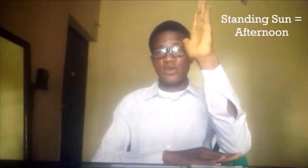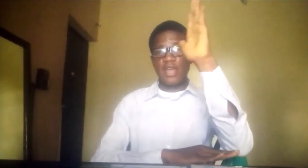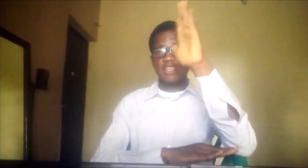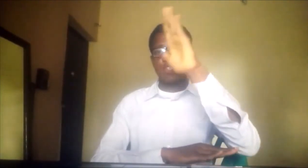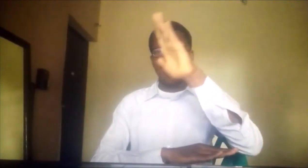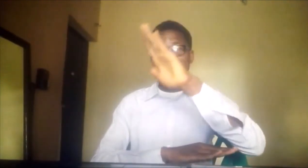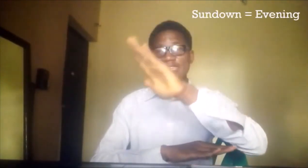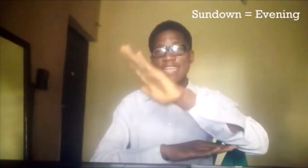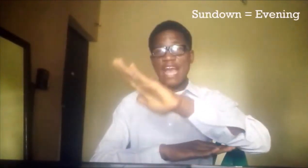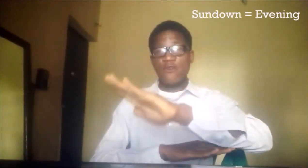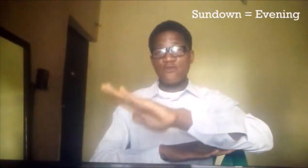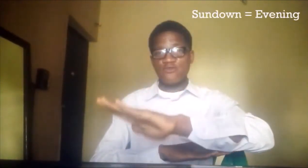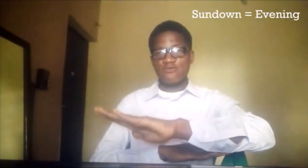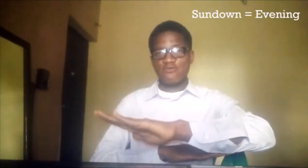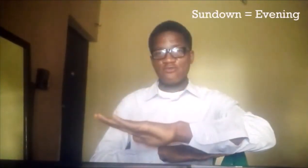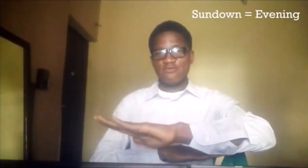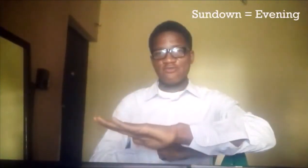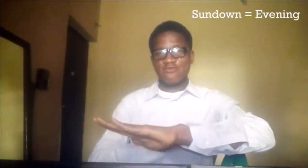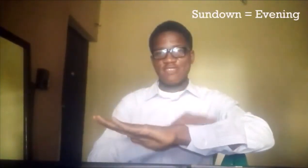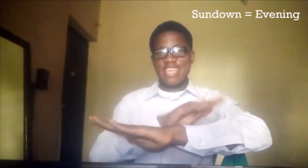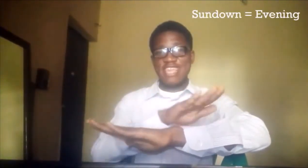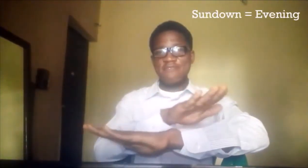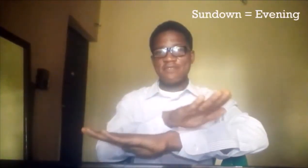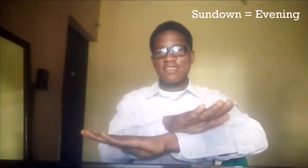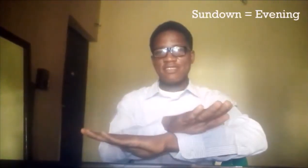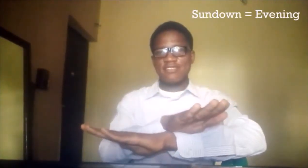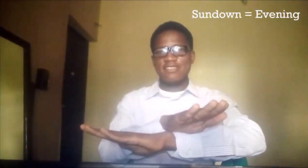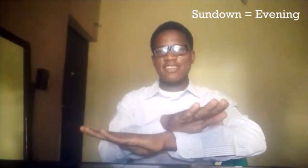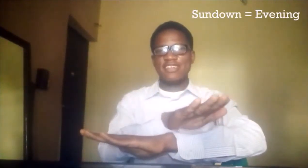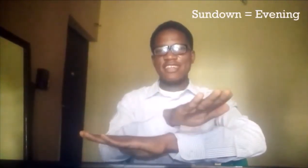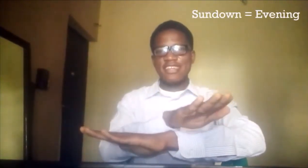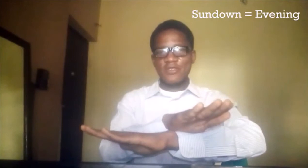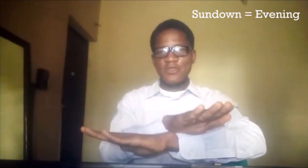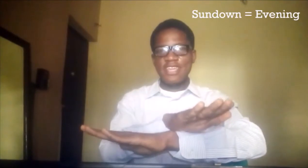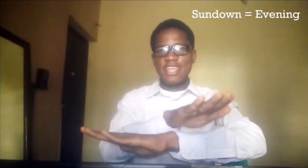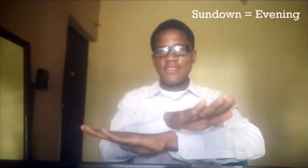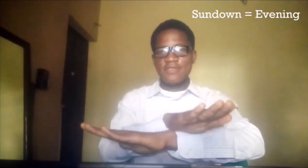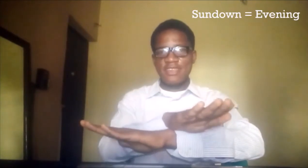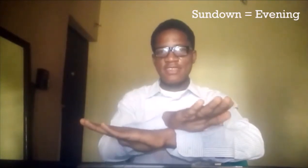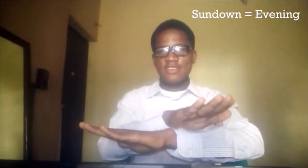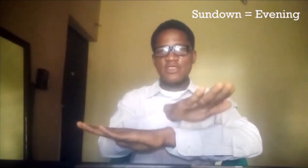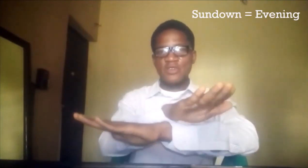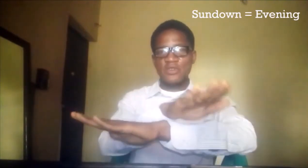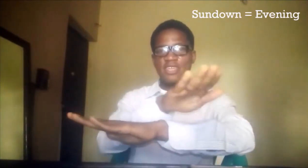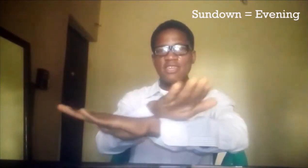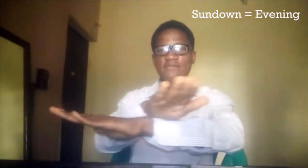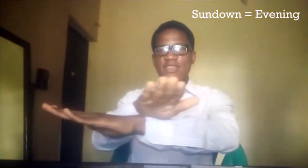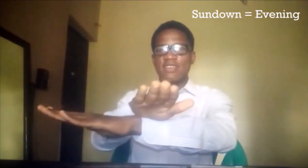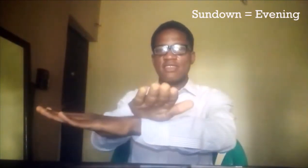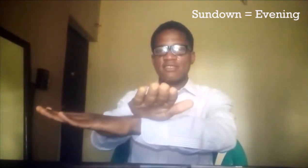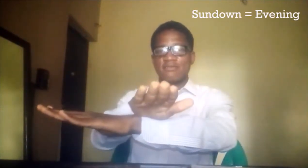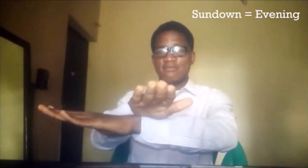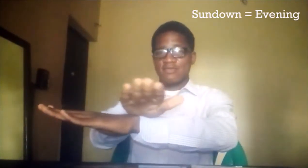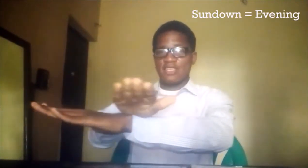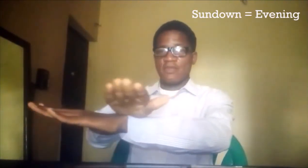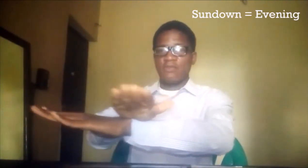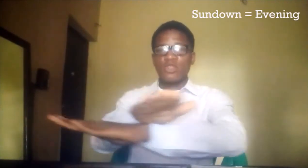has gone down. Evening. Good evening. Good evening. See. So